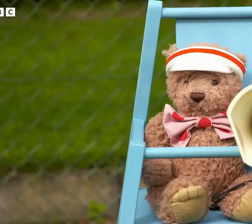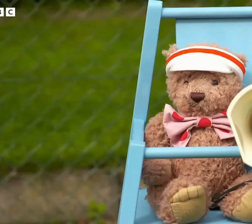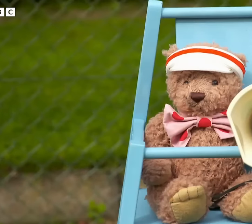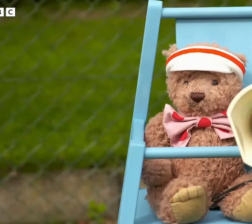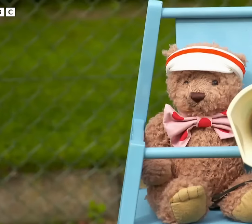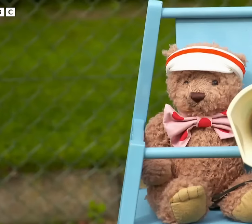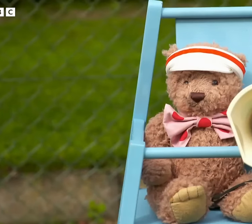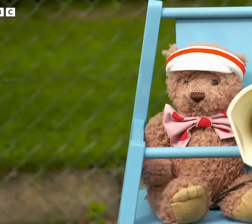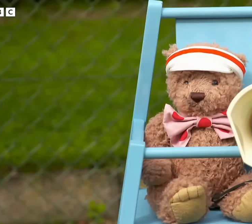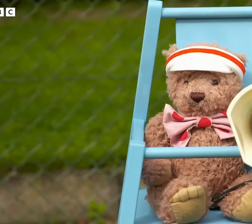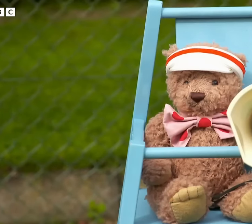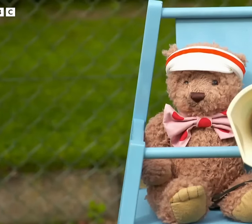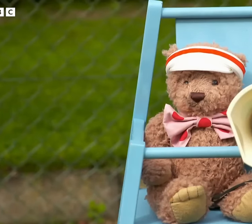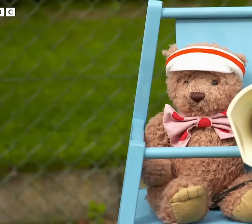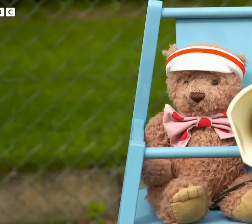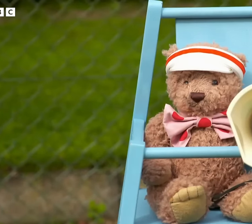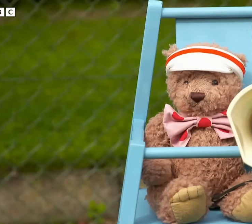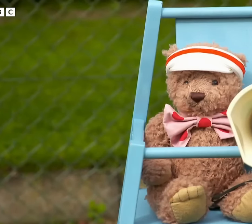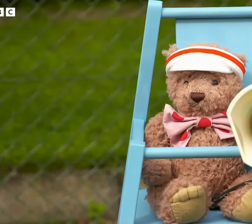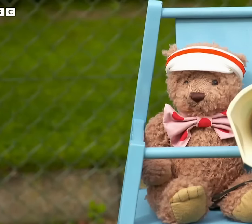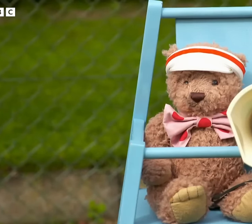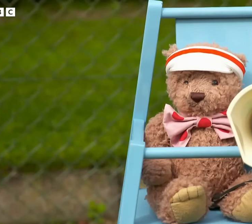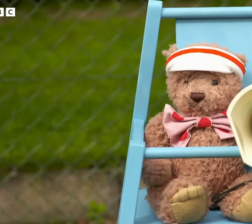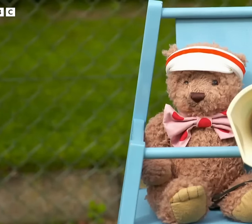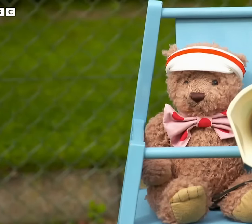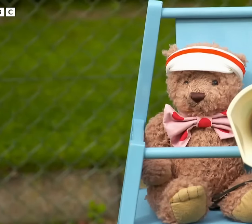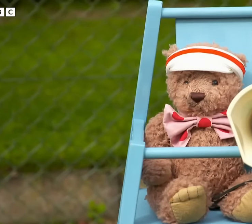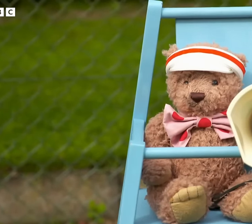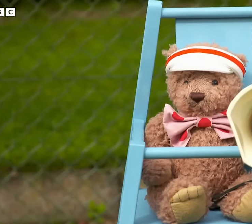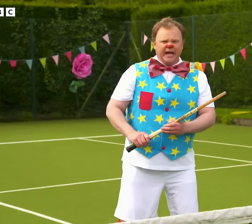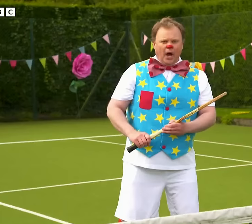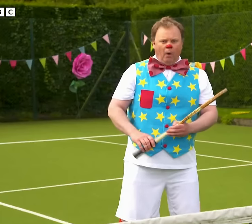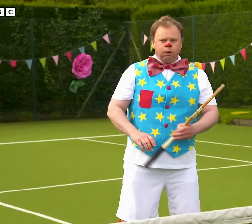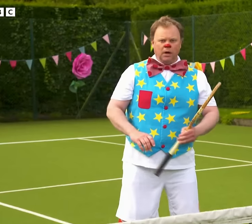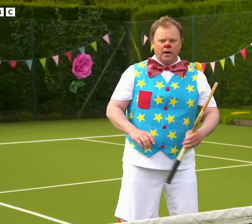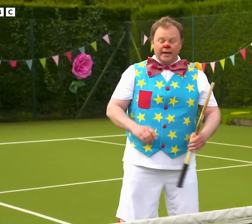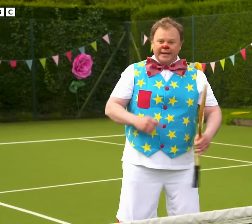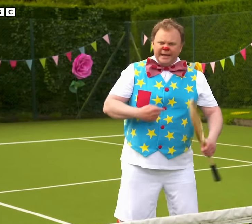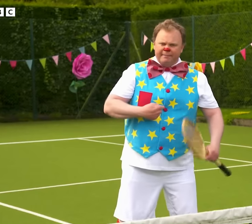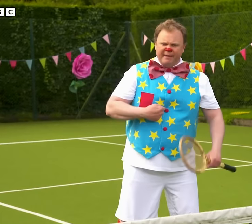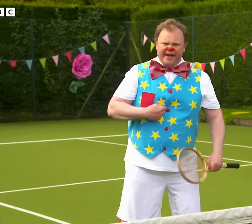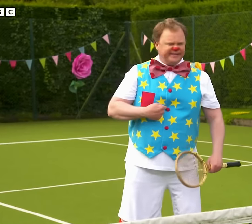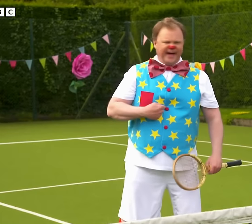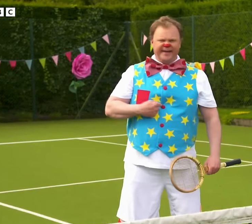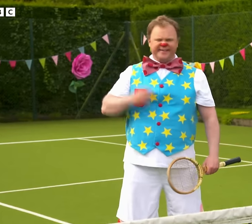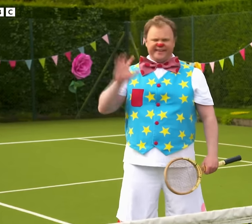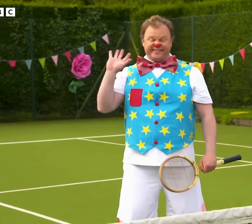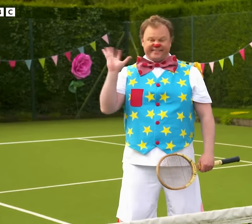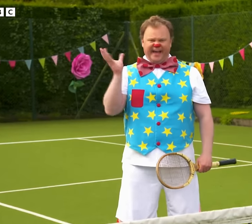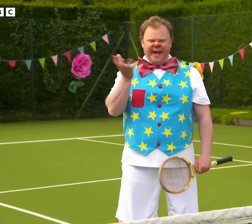Ted says, Mr. Tumble, it's your turn to serve. My turn to